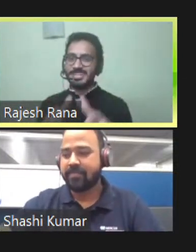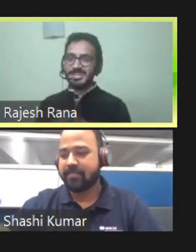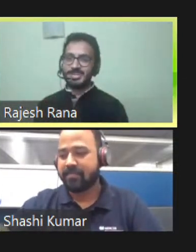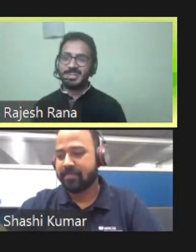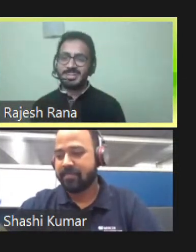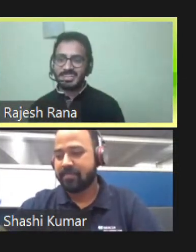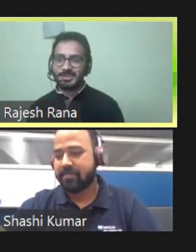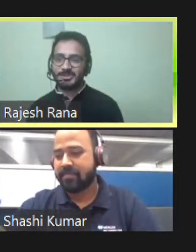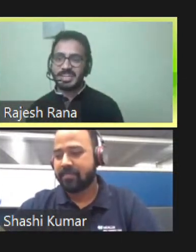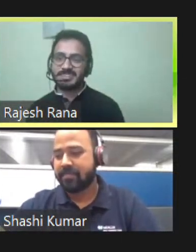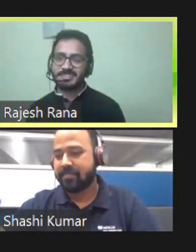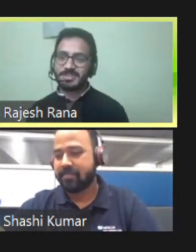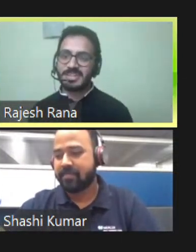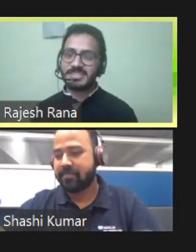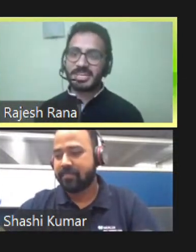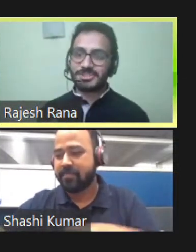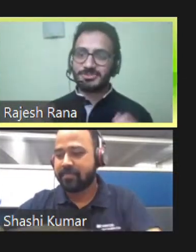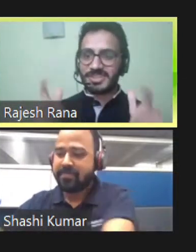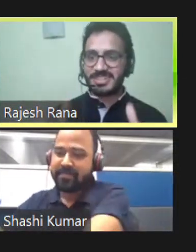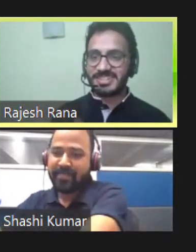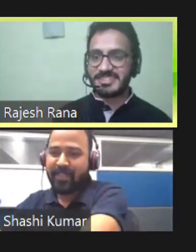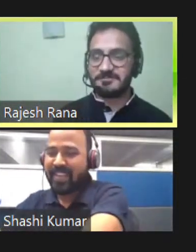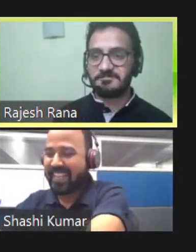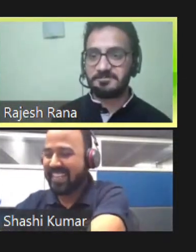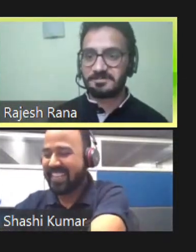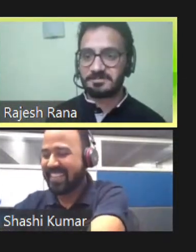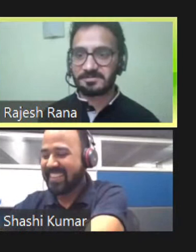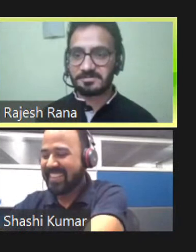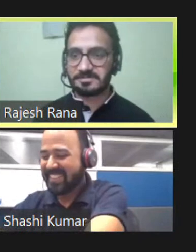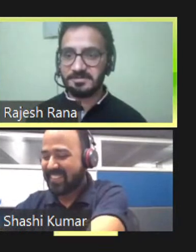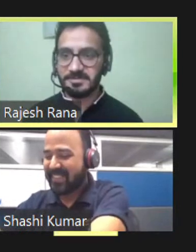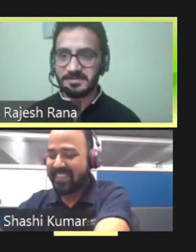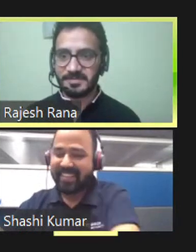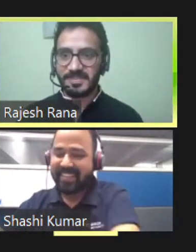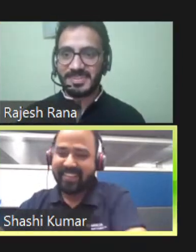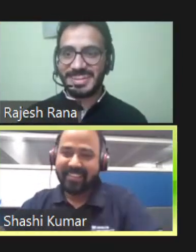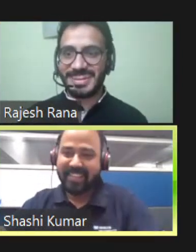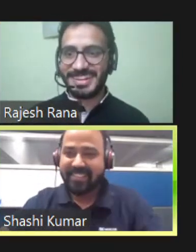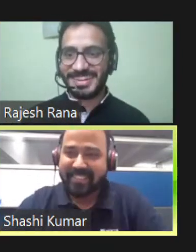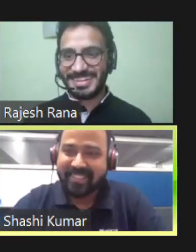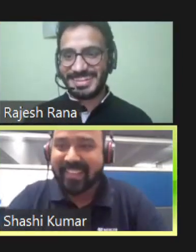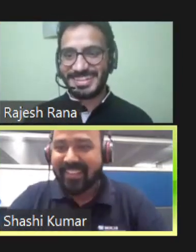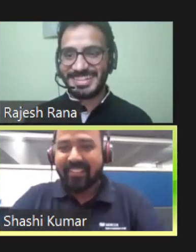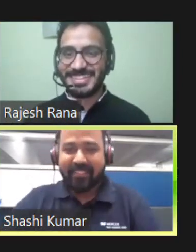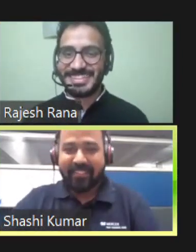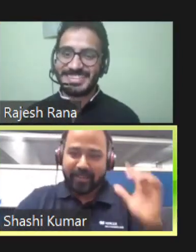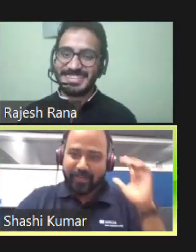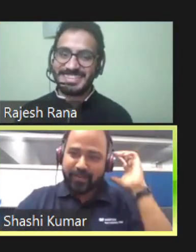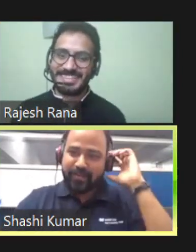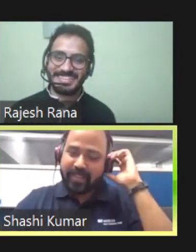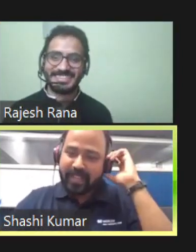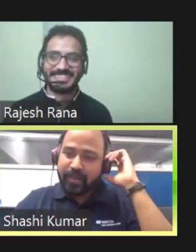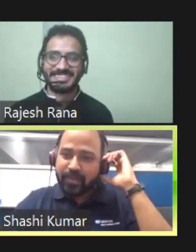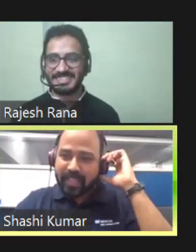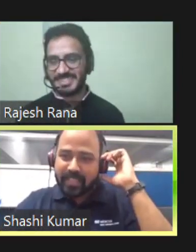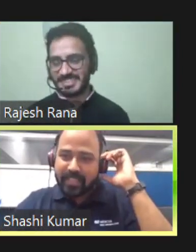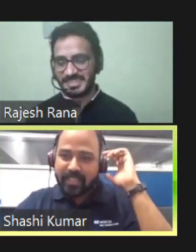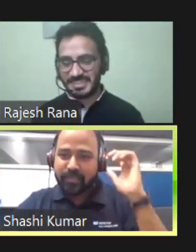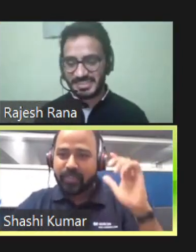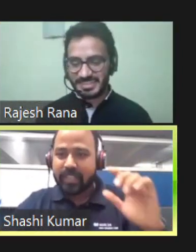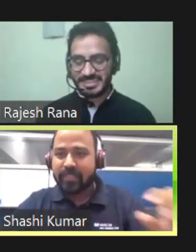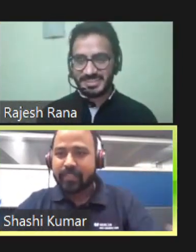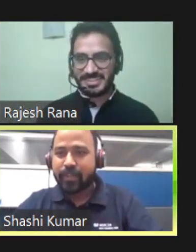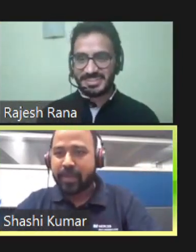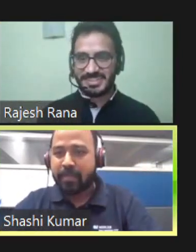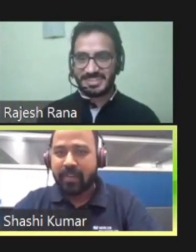court to take this session further. So that's thank you, Rajesh,